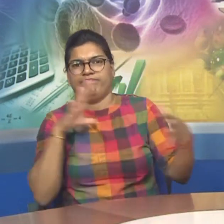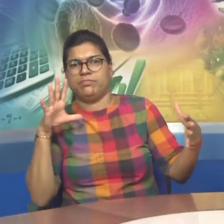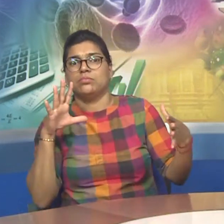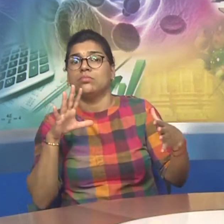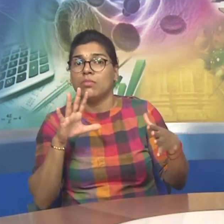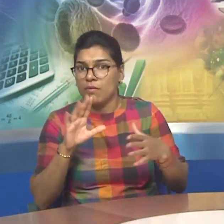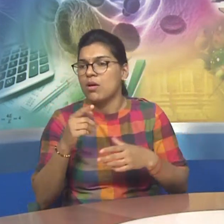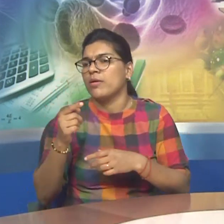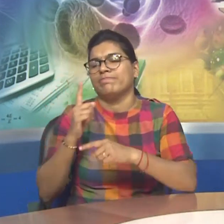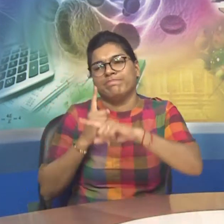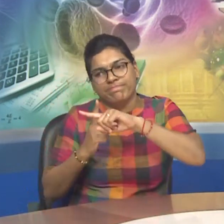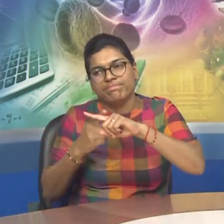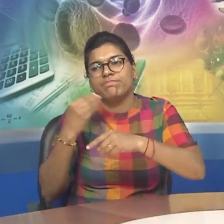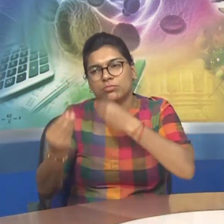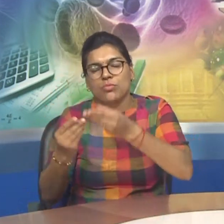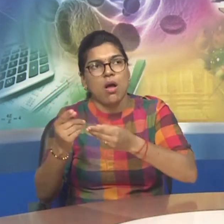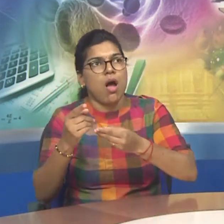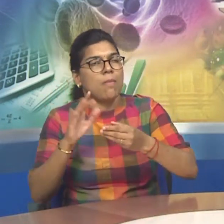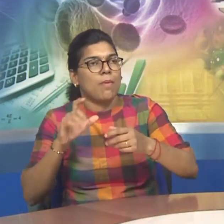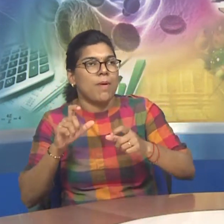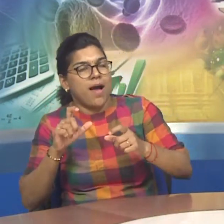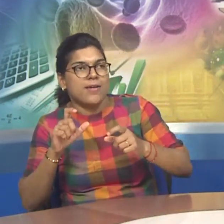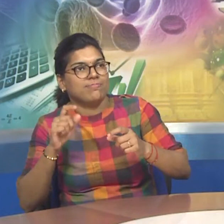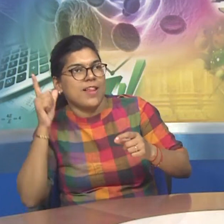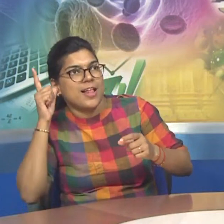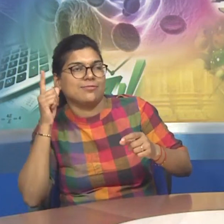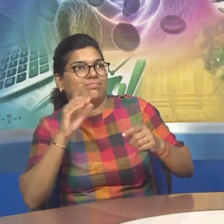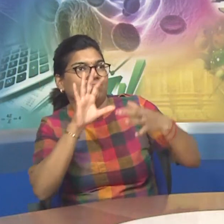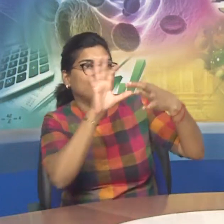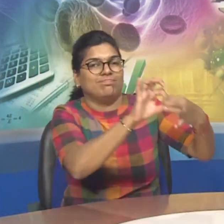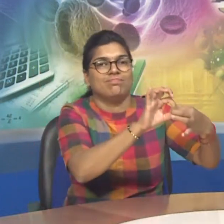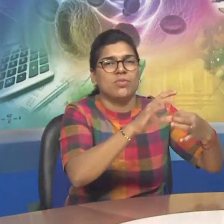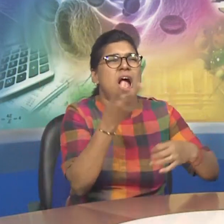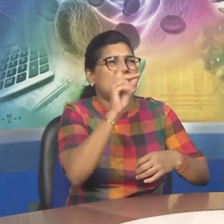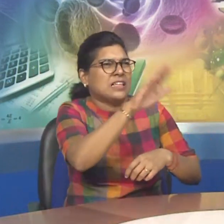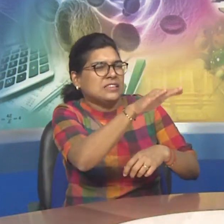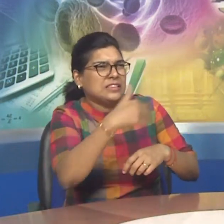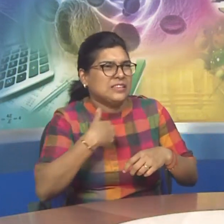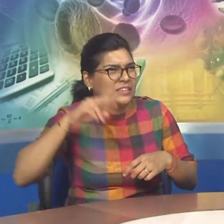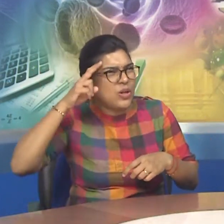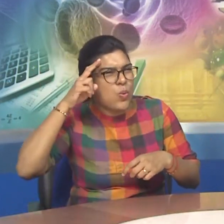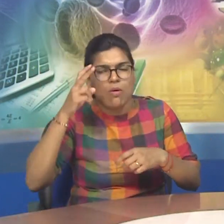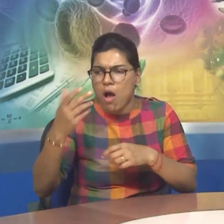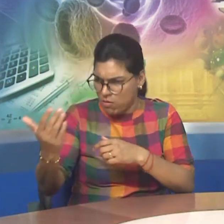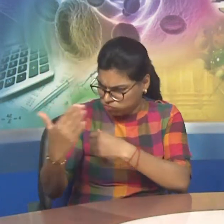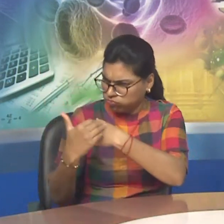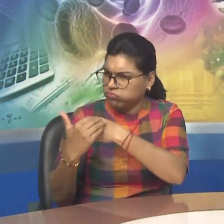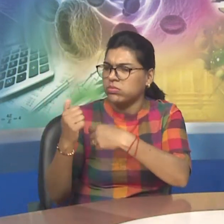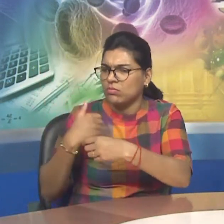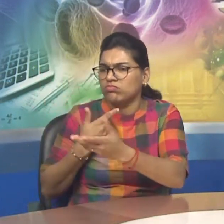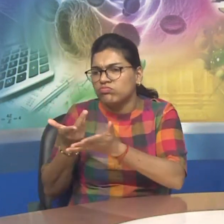practice of keeping the thoughts positive, it can become our behavior.